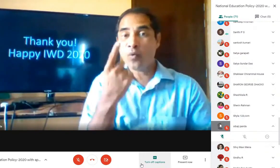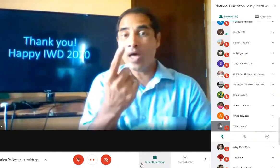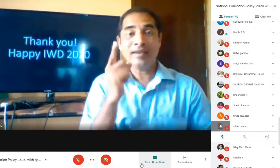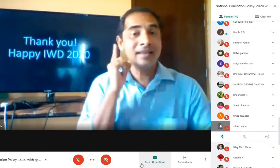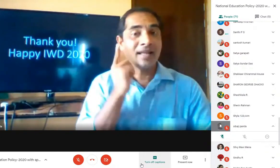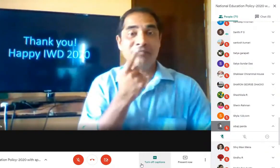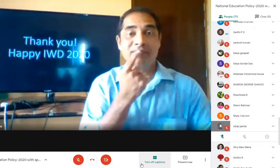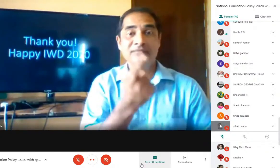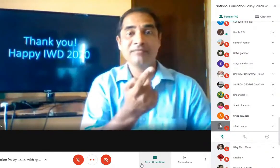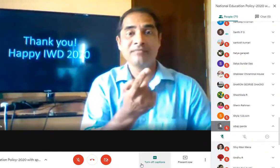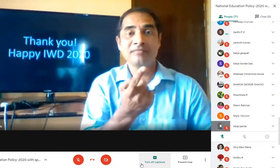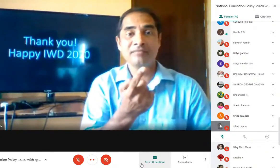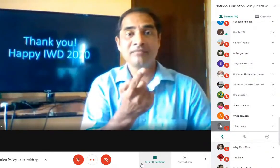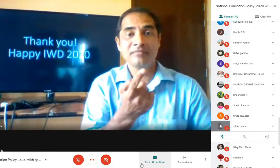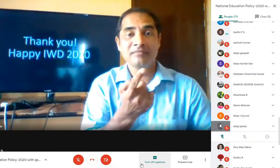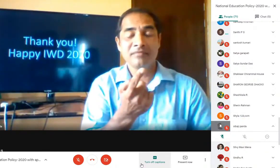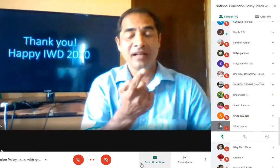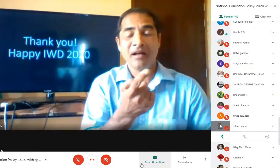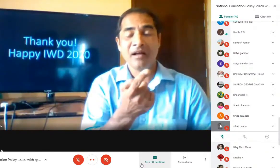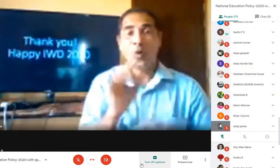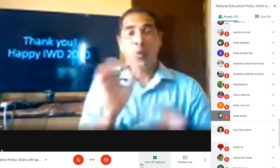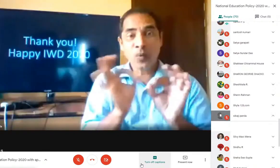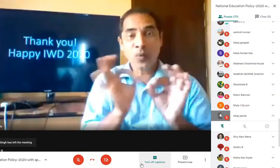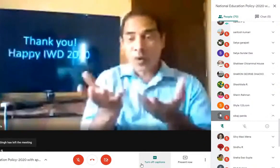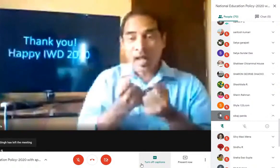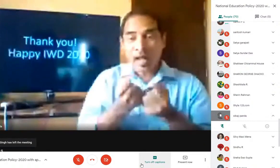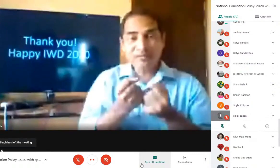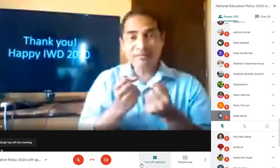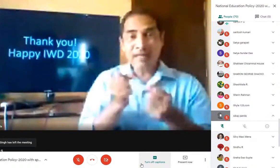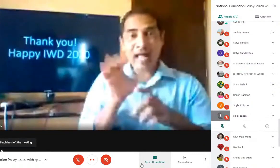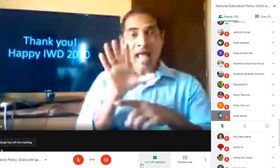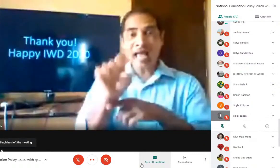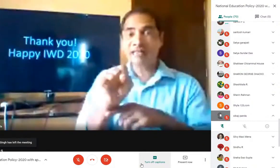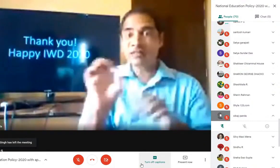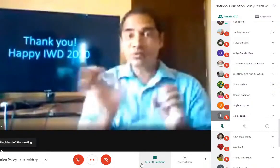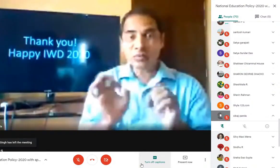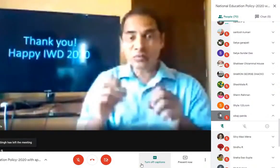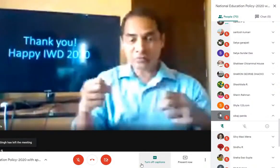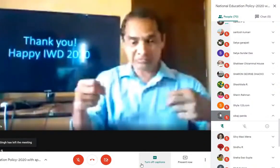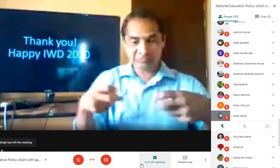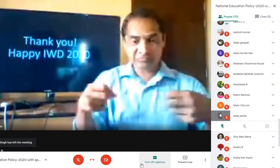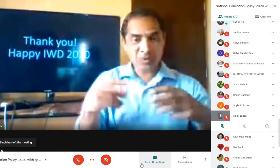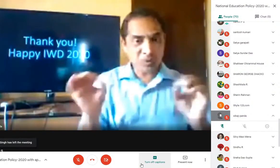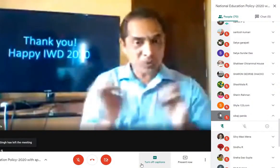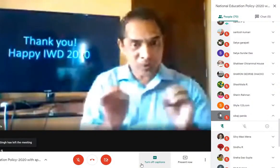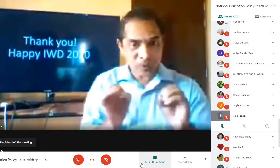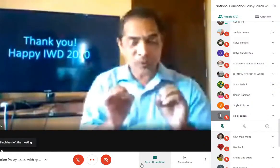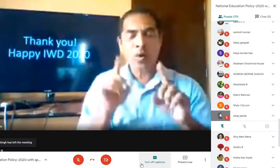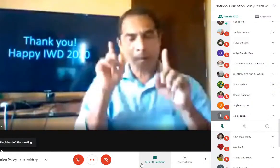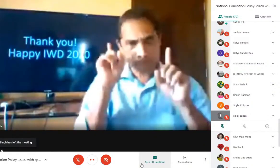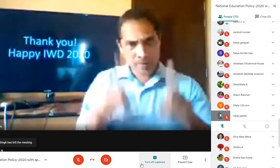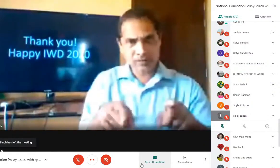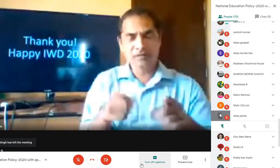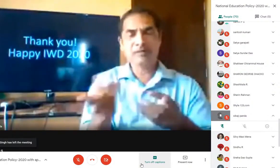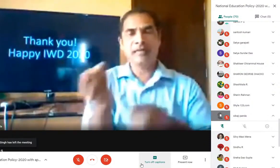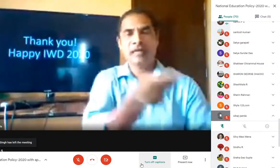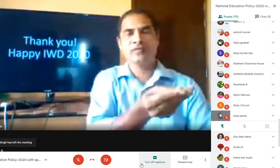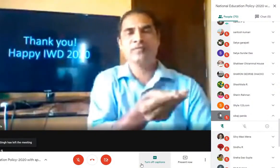individual focus education should be given. It is addressed in the NEP, but they have not started doing it. The subtitles are